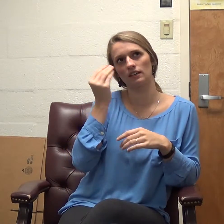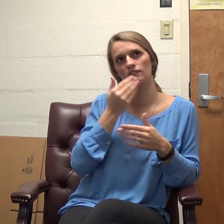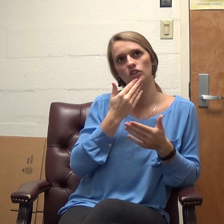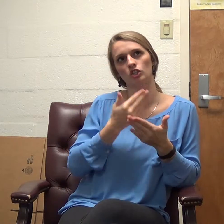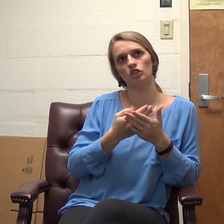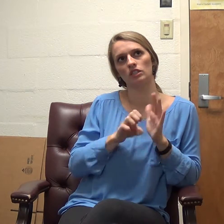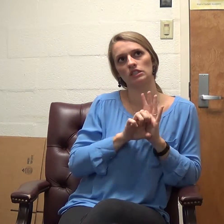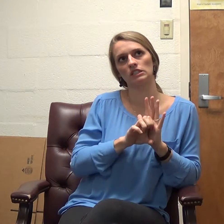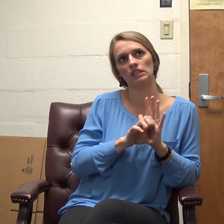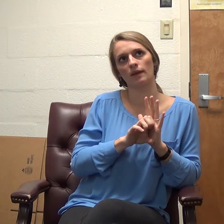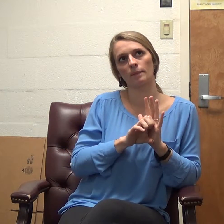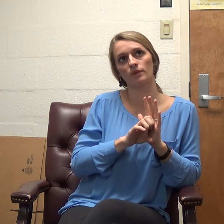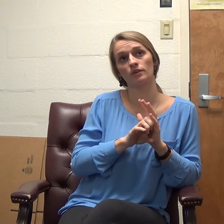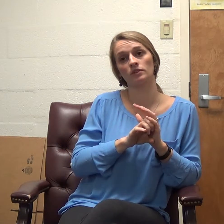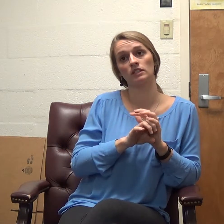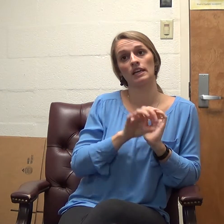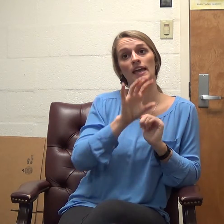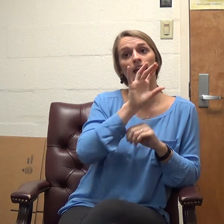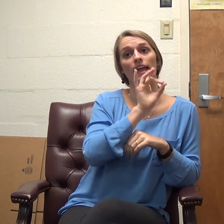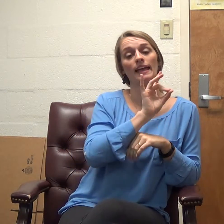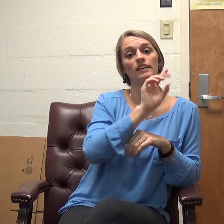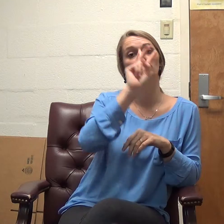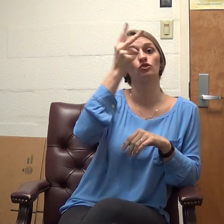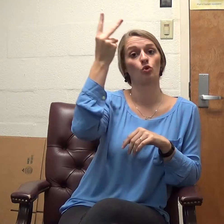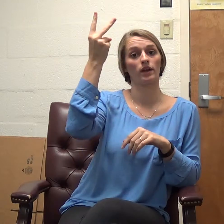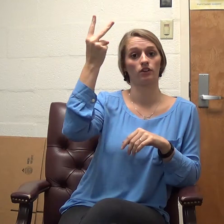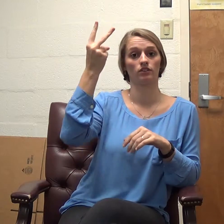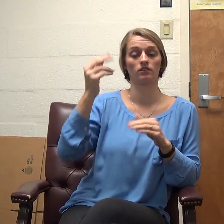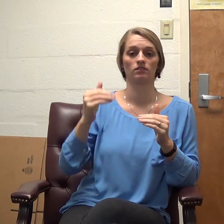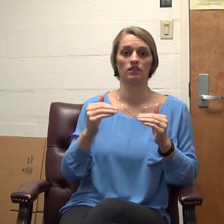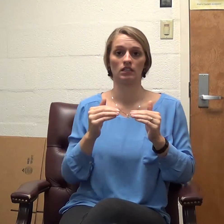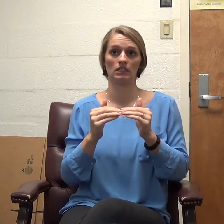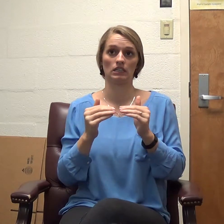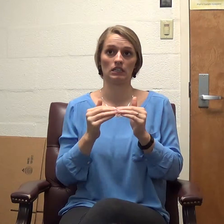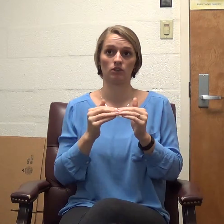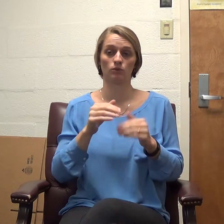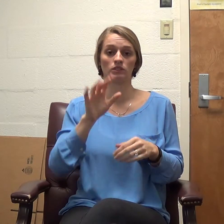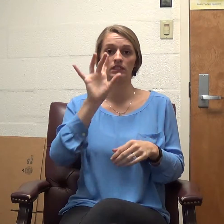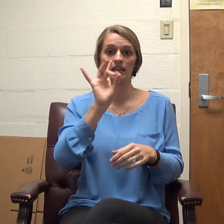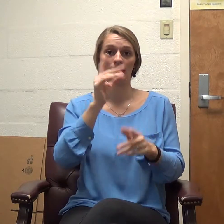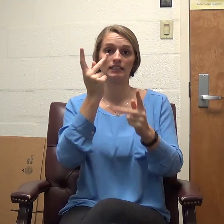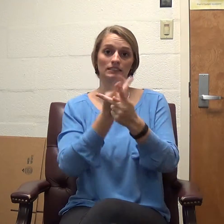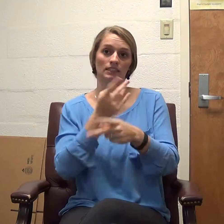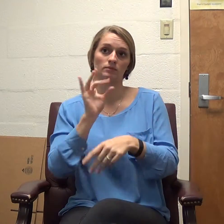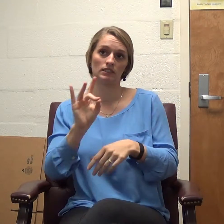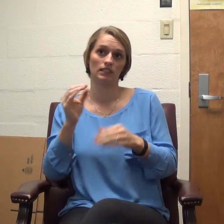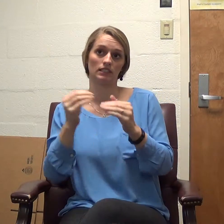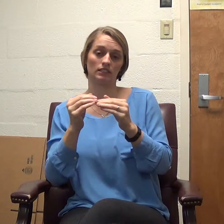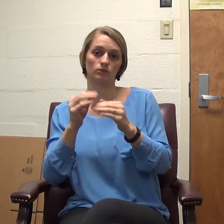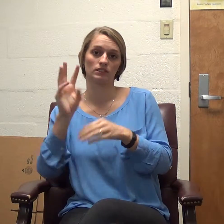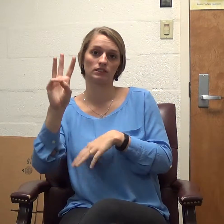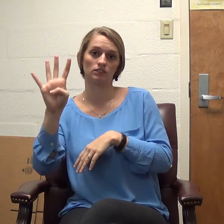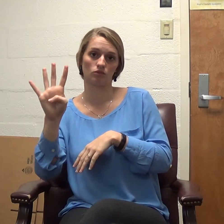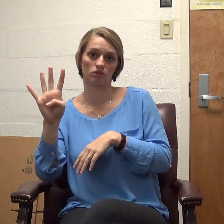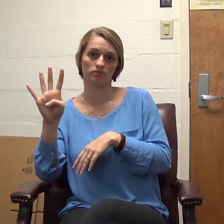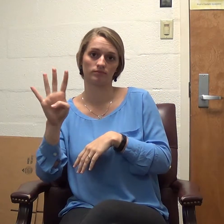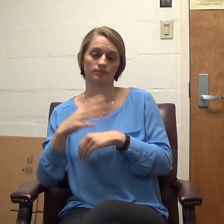8 squared, that equals 8 times 8, 64. If I were to tell